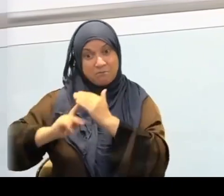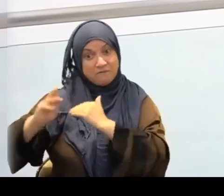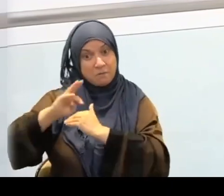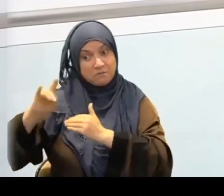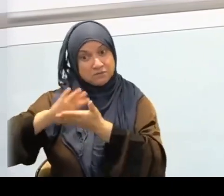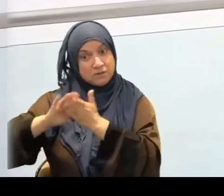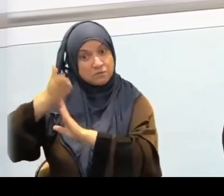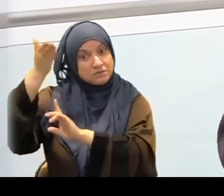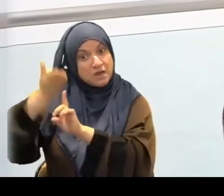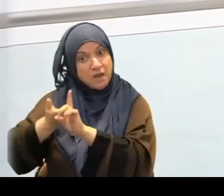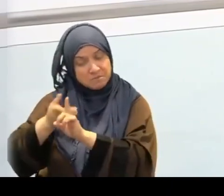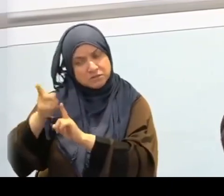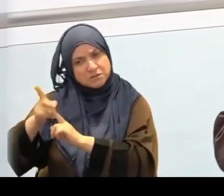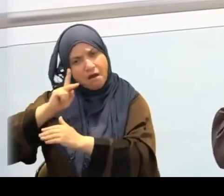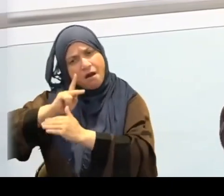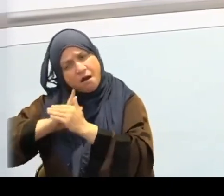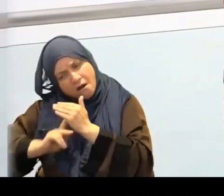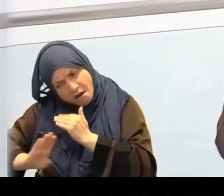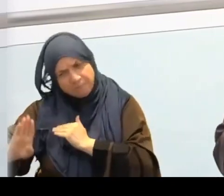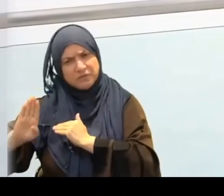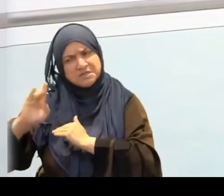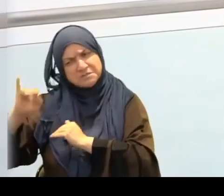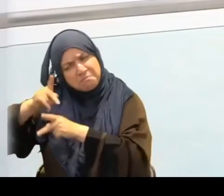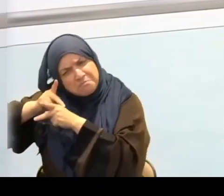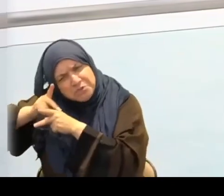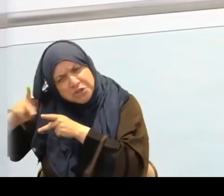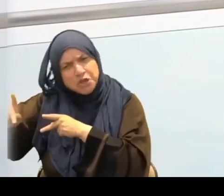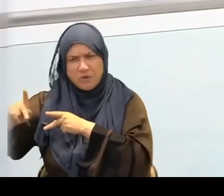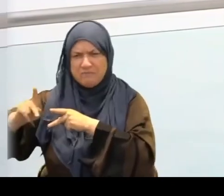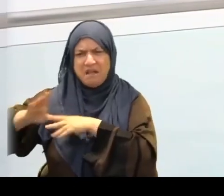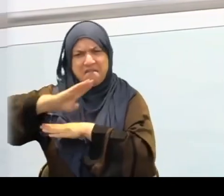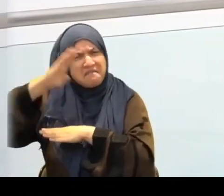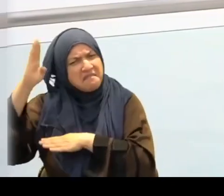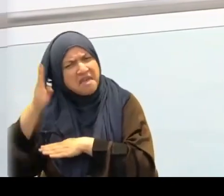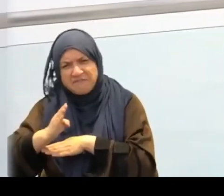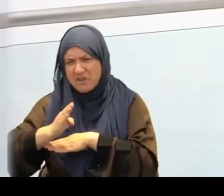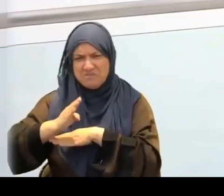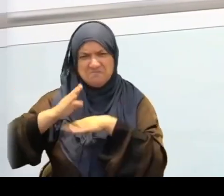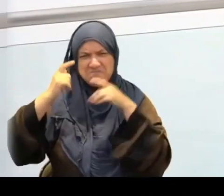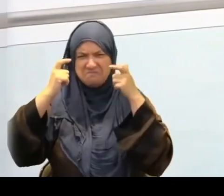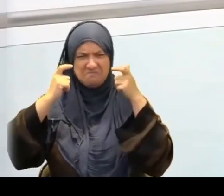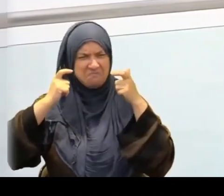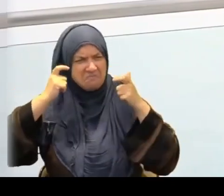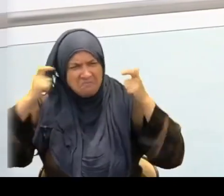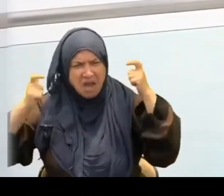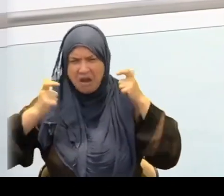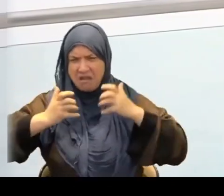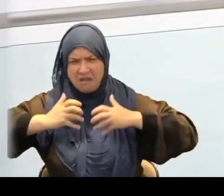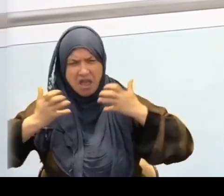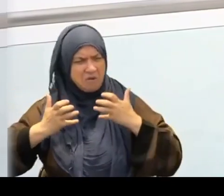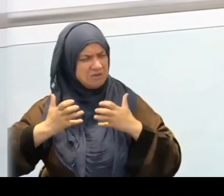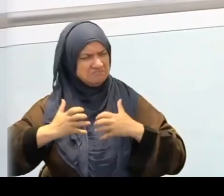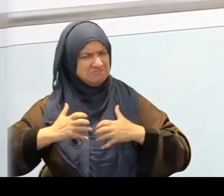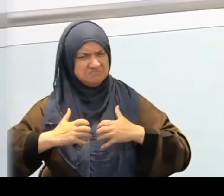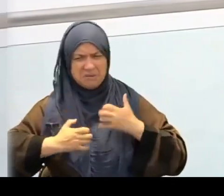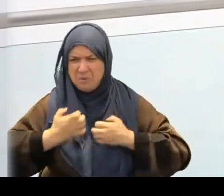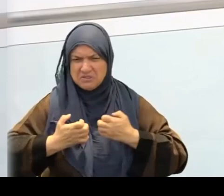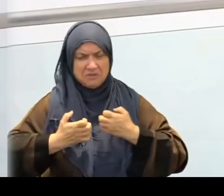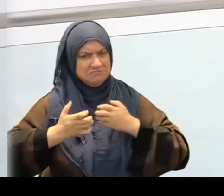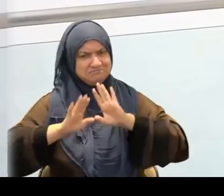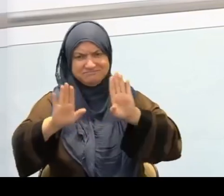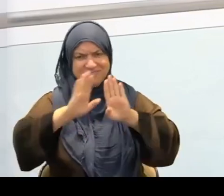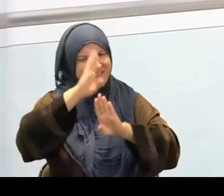He never would become loud like a donkey braying in the streets, alayhi salatu wasalam. Now this is interesting, and there are multiple